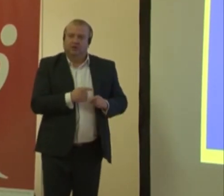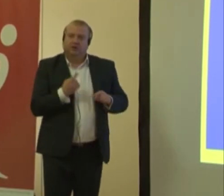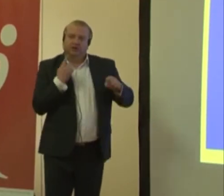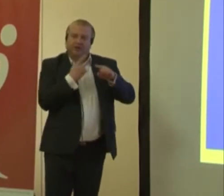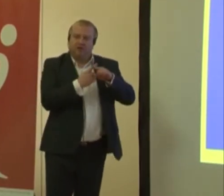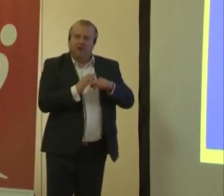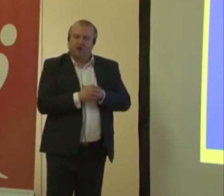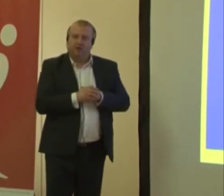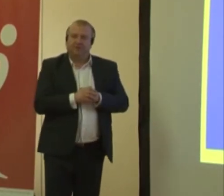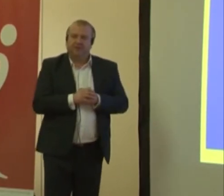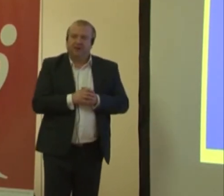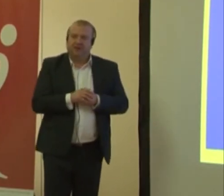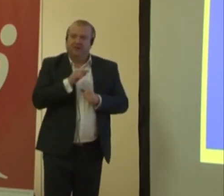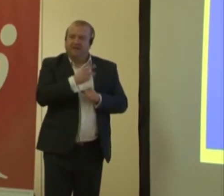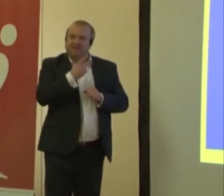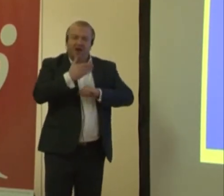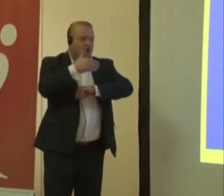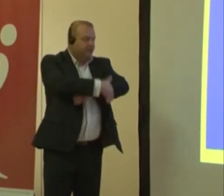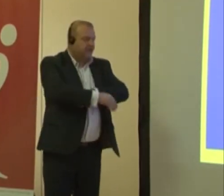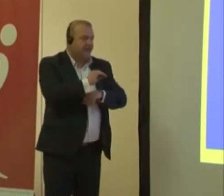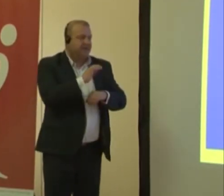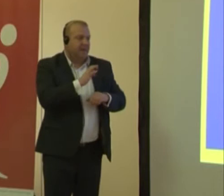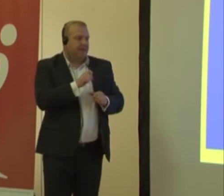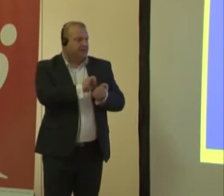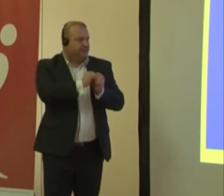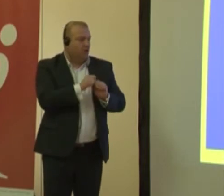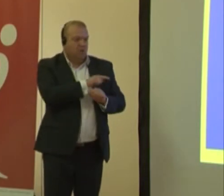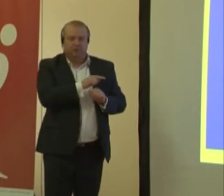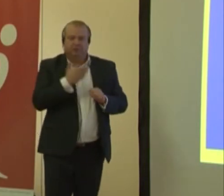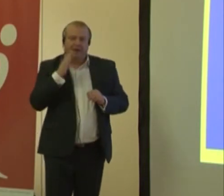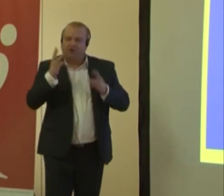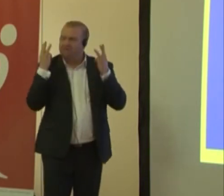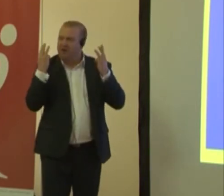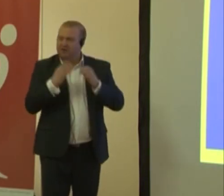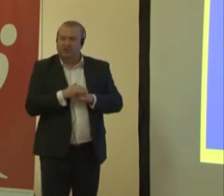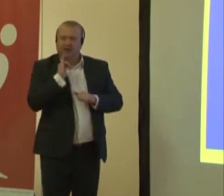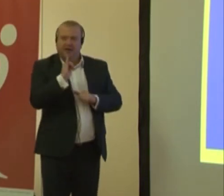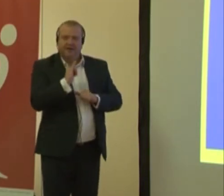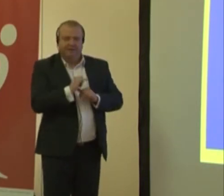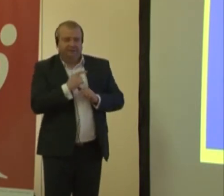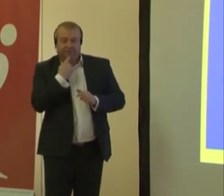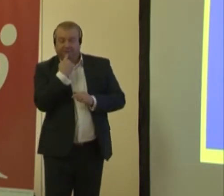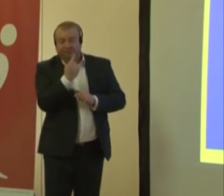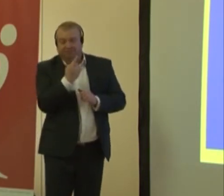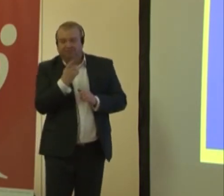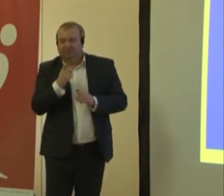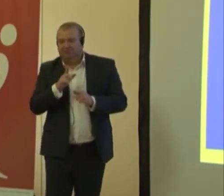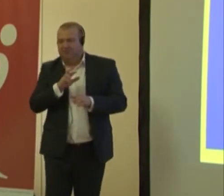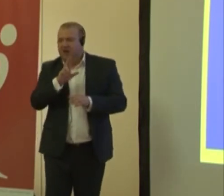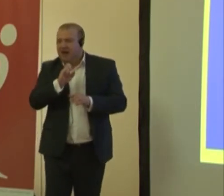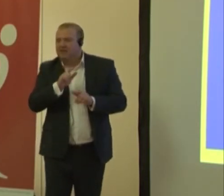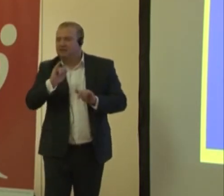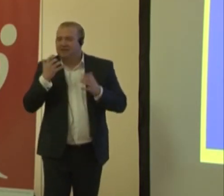also include in the ratification process. And I recommend Poland to also have a look at the optional protocol